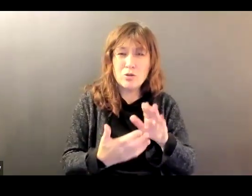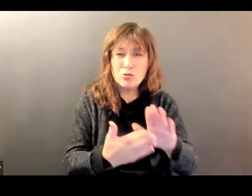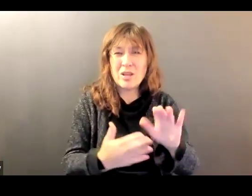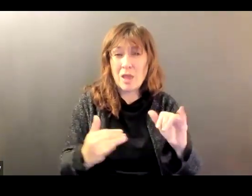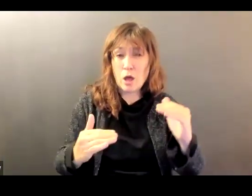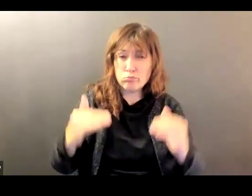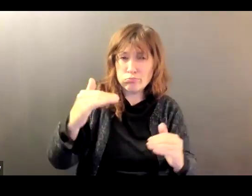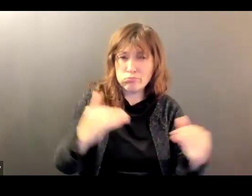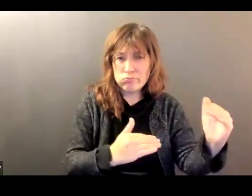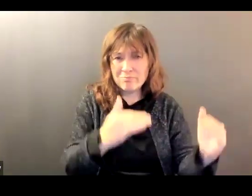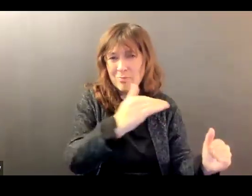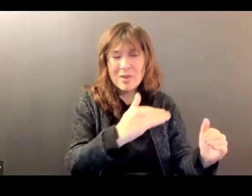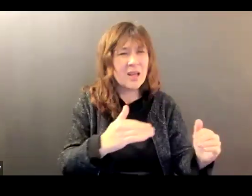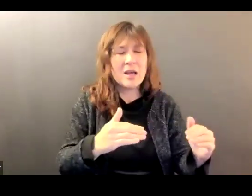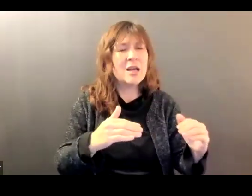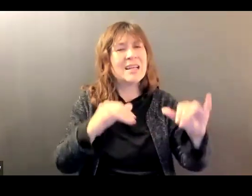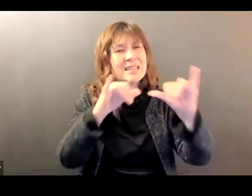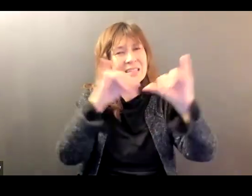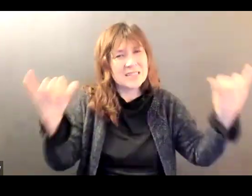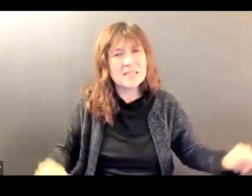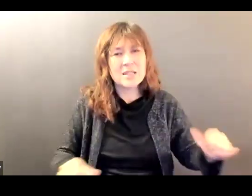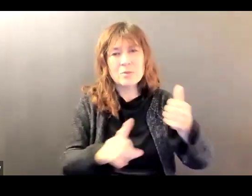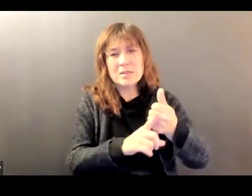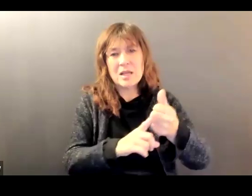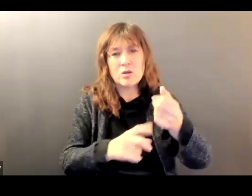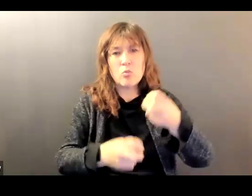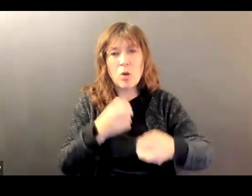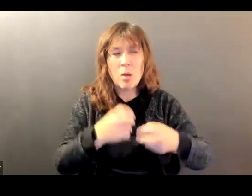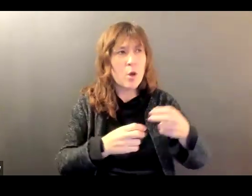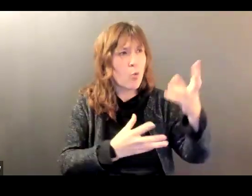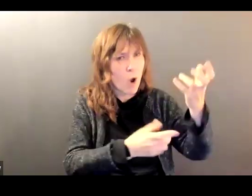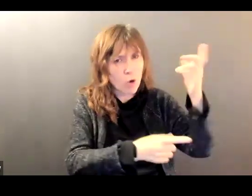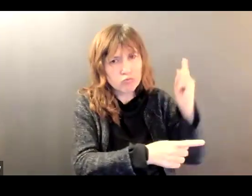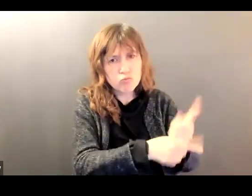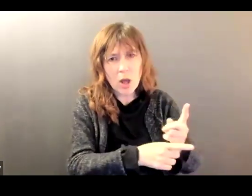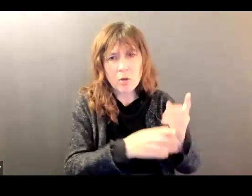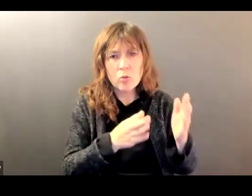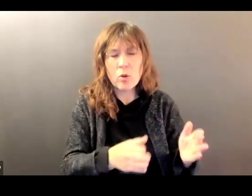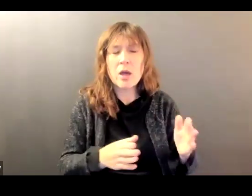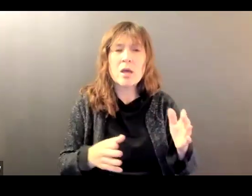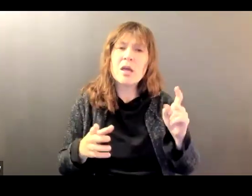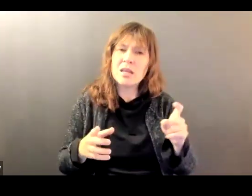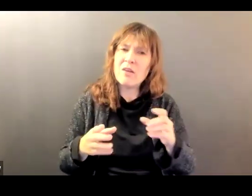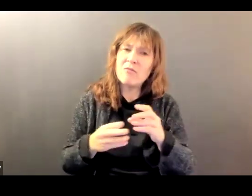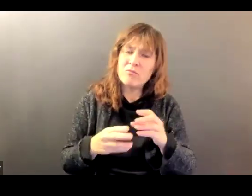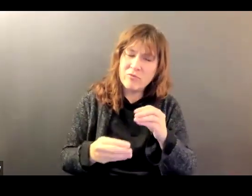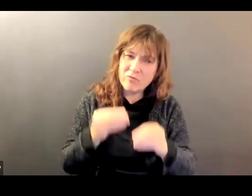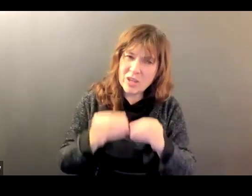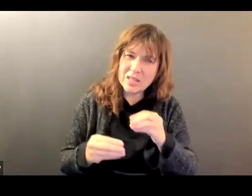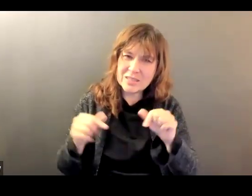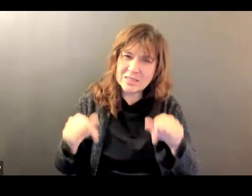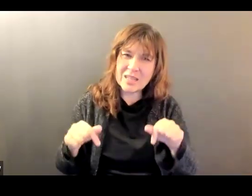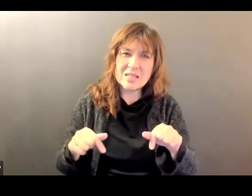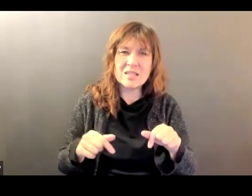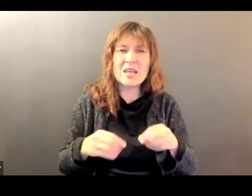inequality, but the problem is systematic. So we want justice. Fix the system to offer both tools and opportunities. For the sake of our school,